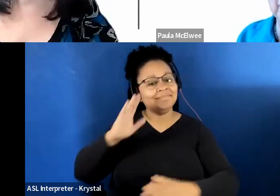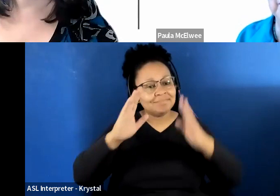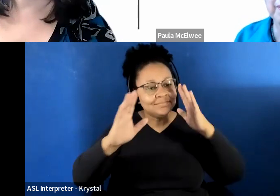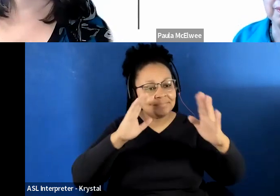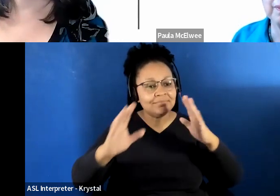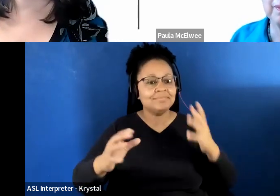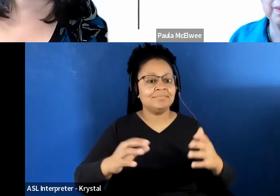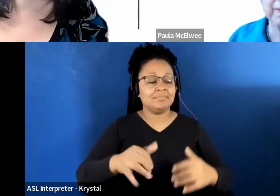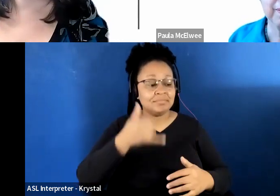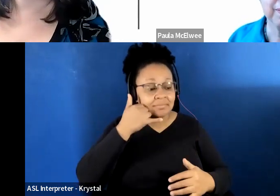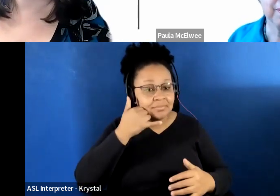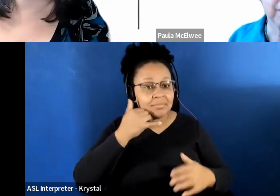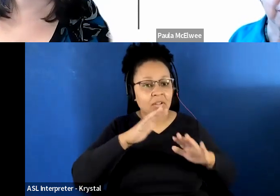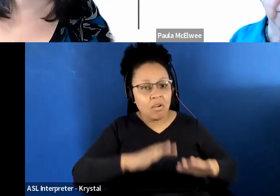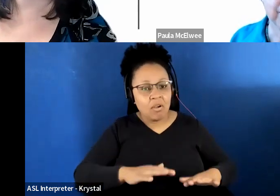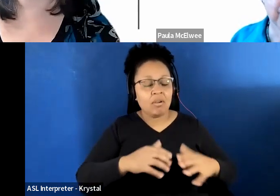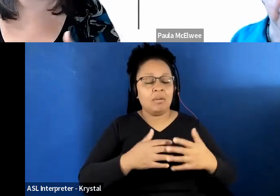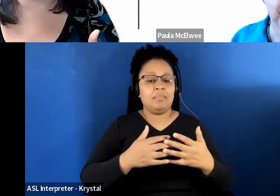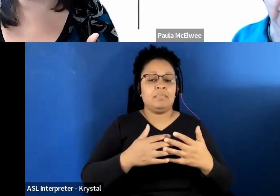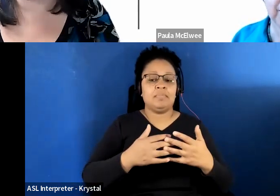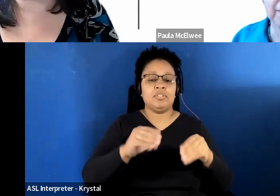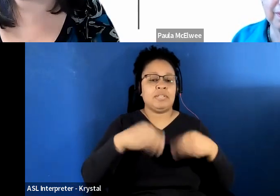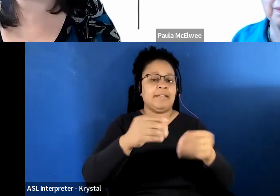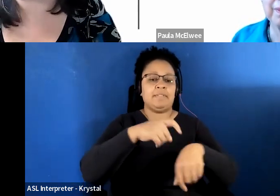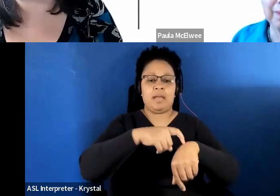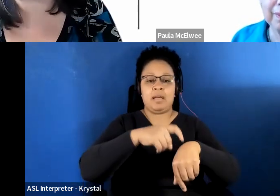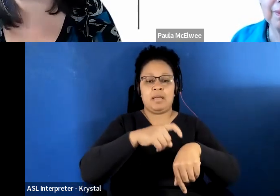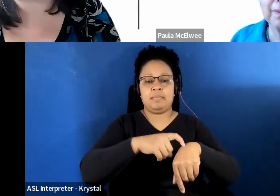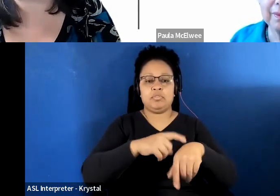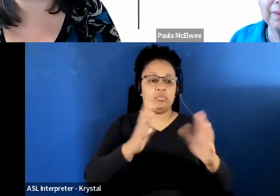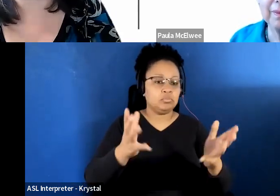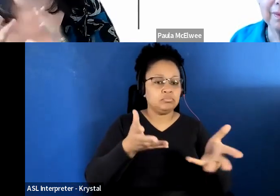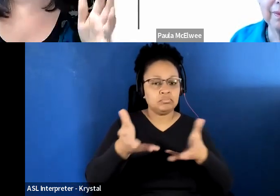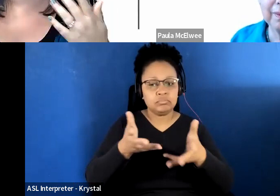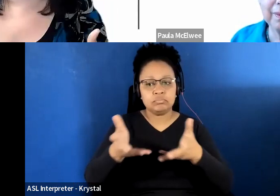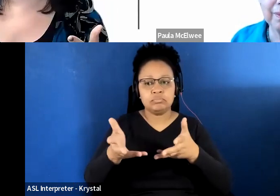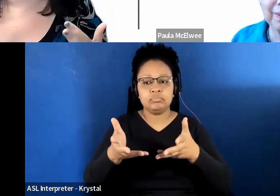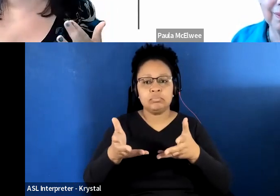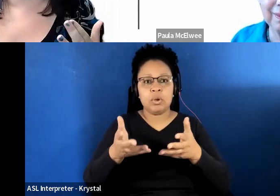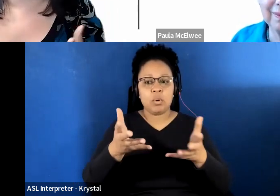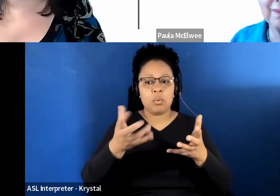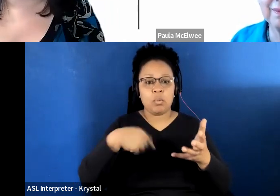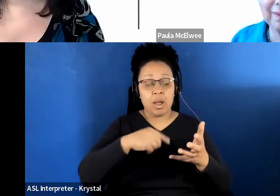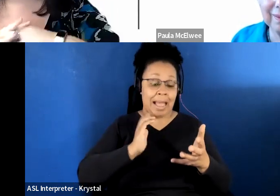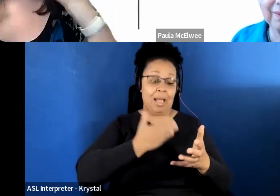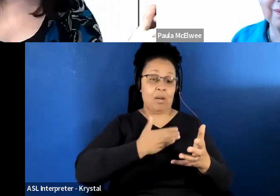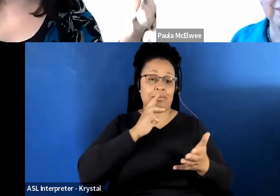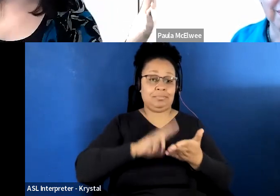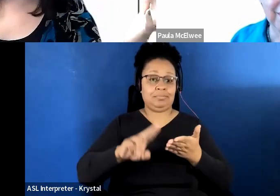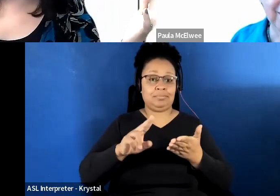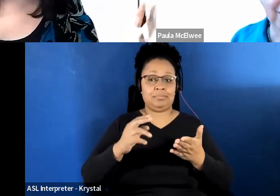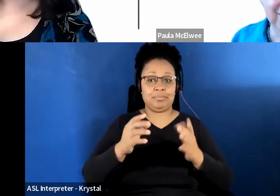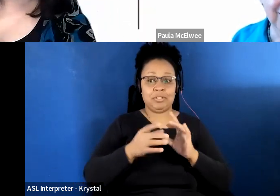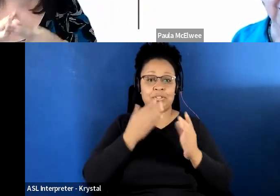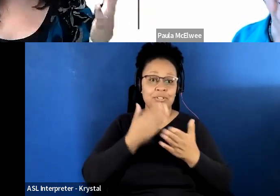time and just to check in with them. So our receptionist does a good job of like, hey,